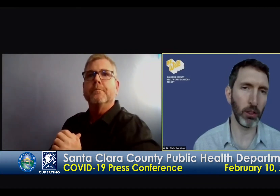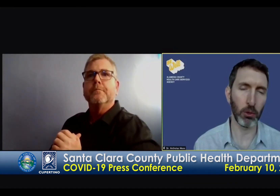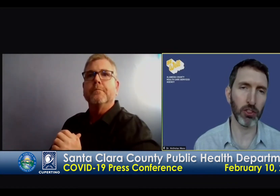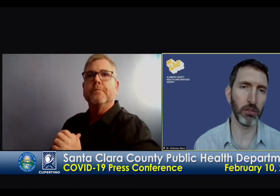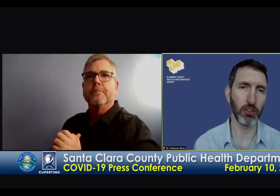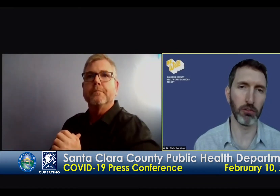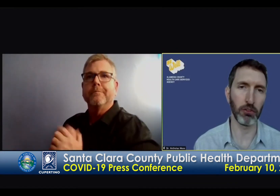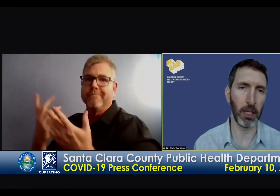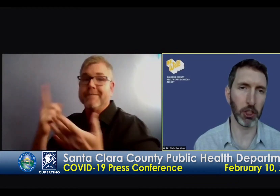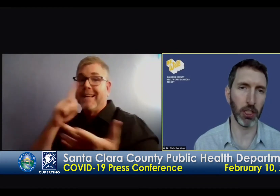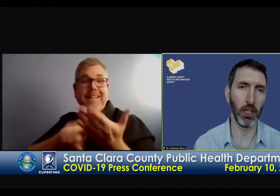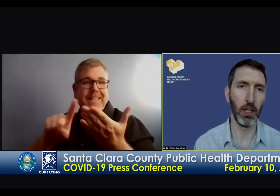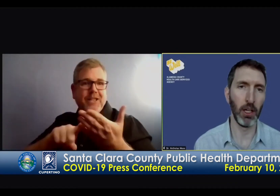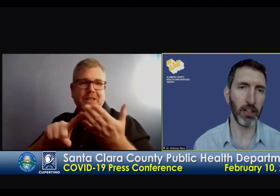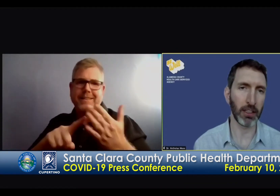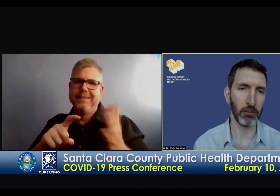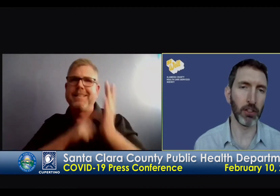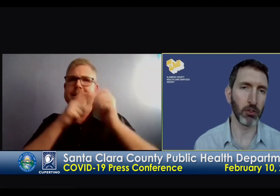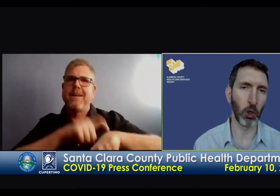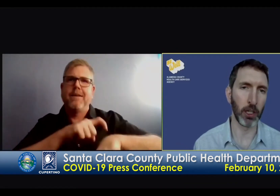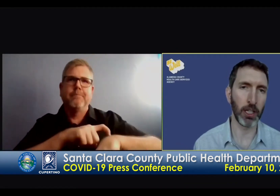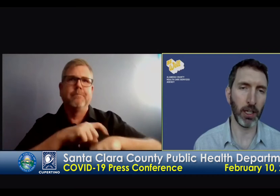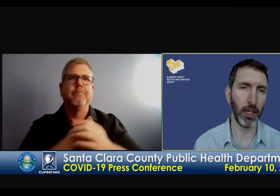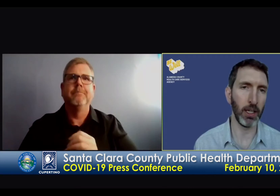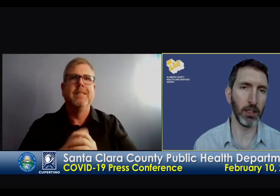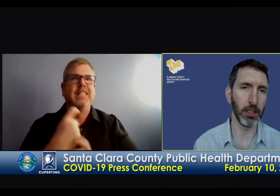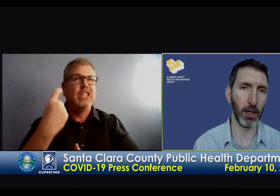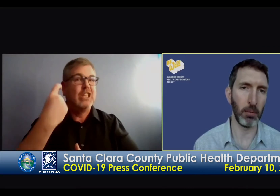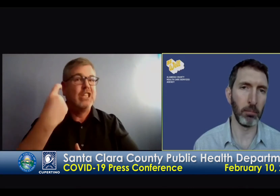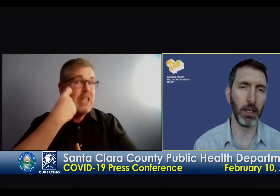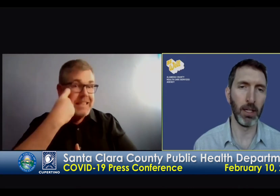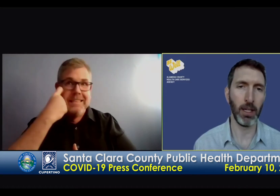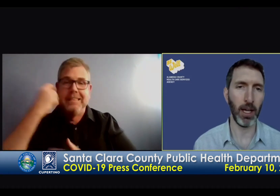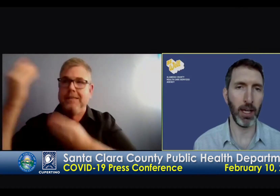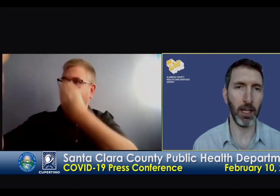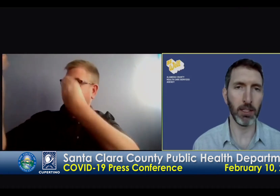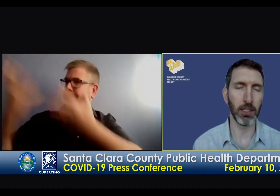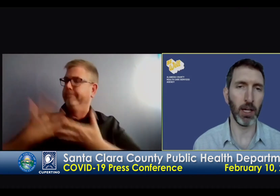really received this information effectively this morning, and